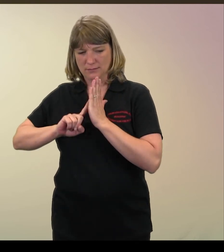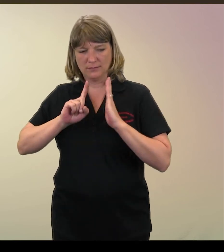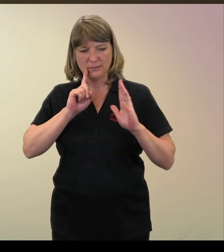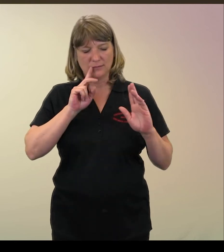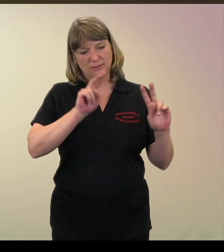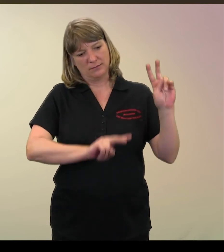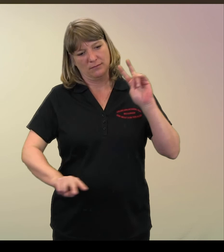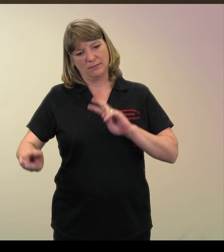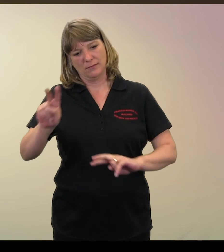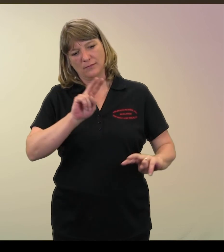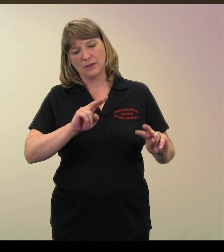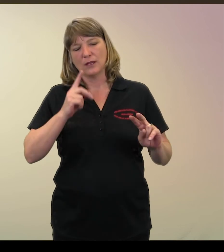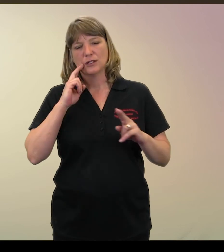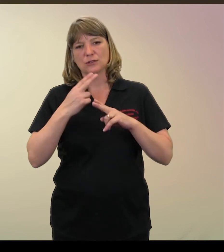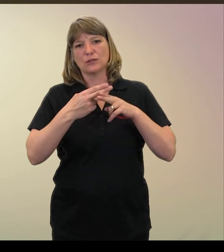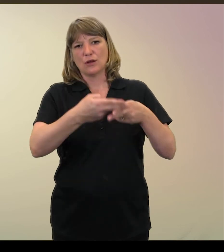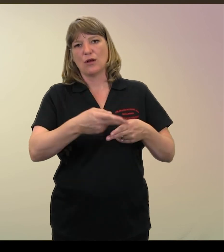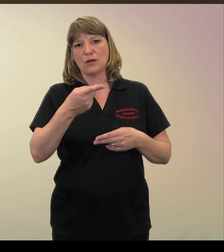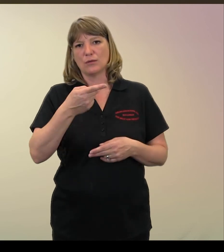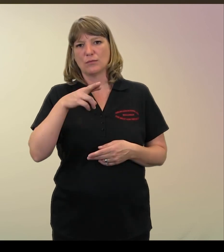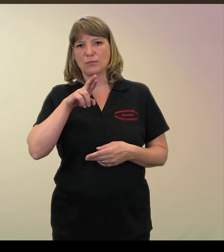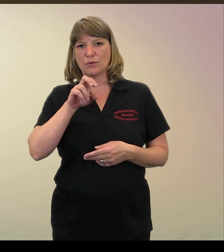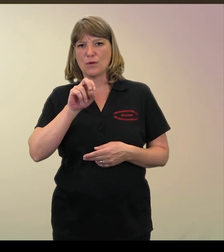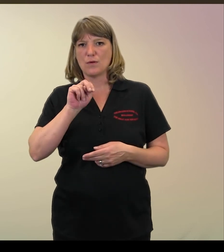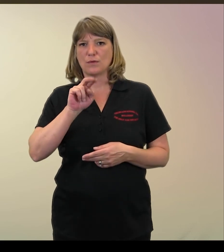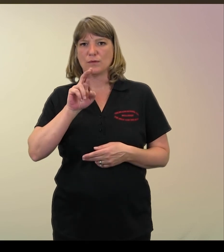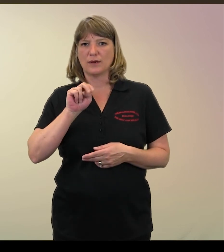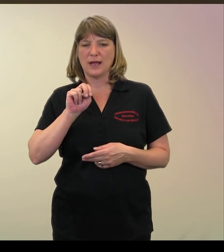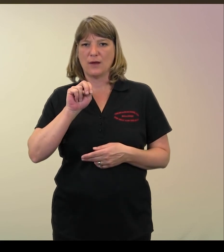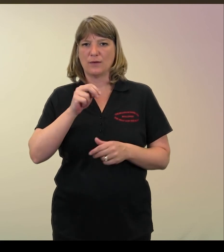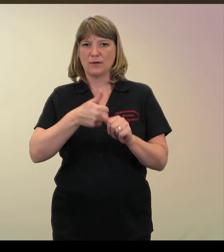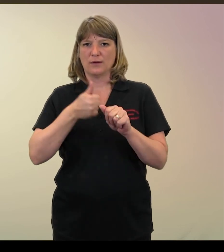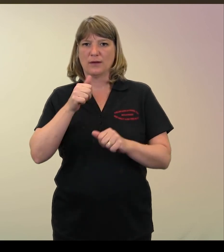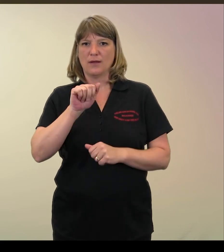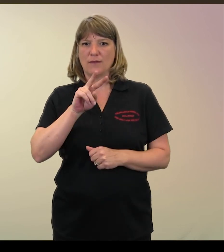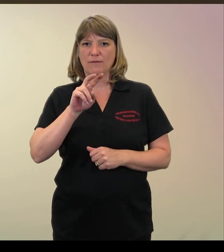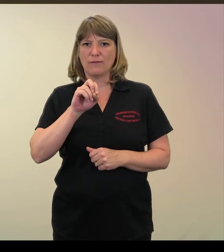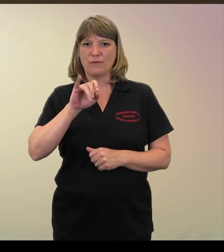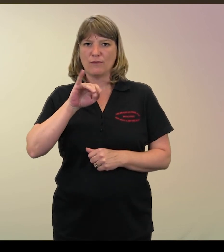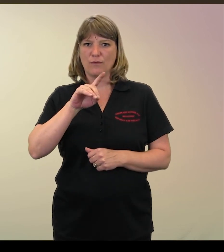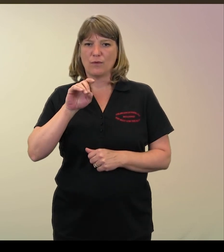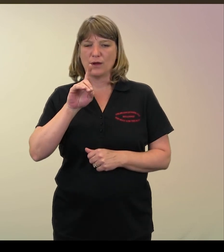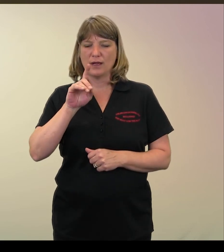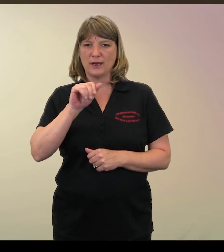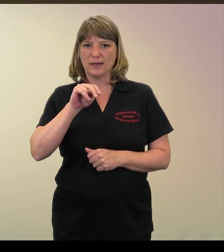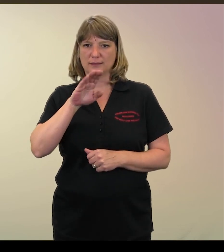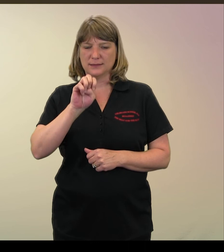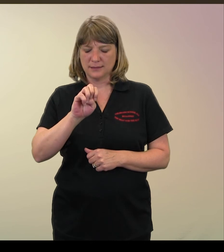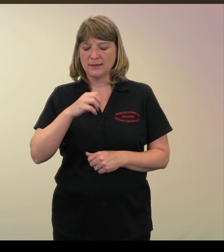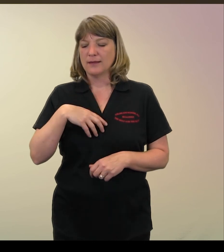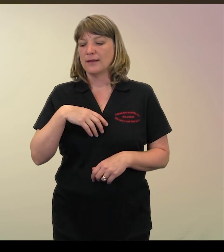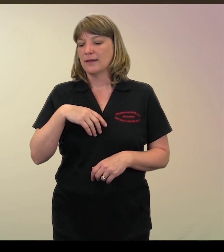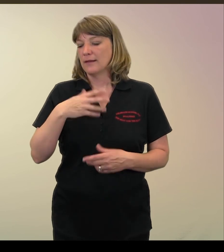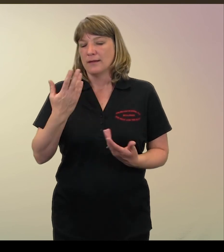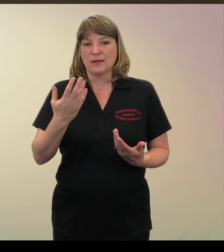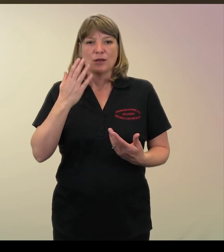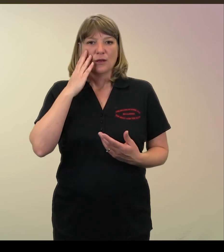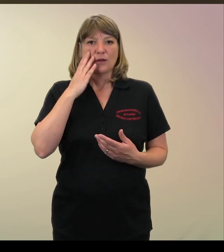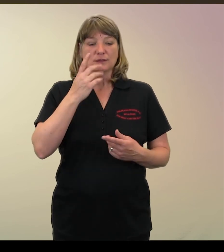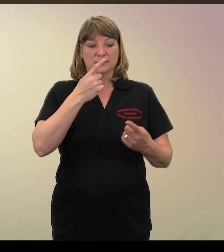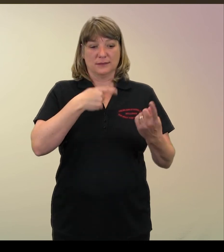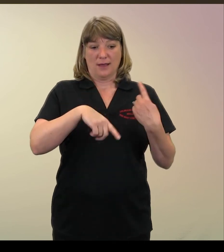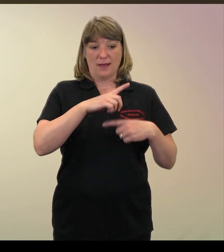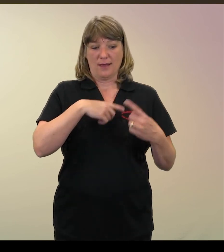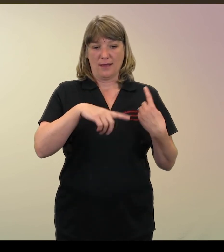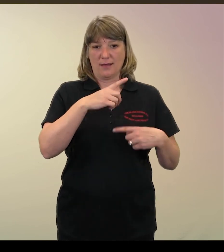of these children, he's seen something called pronoun avoidance. So rather than using what